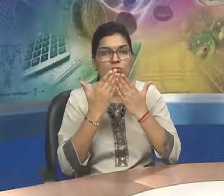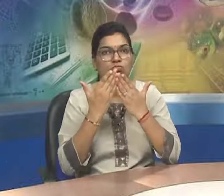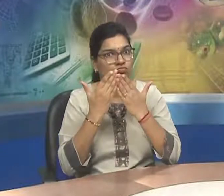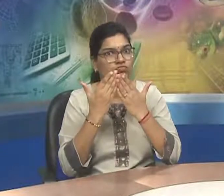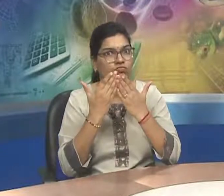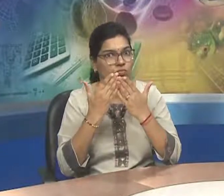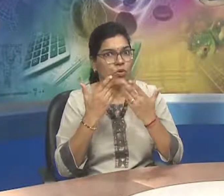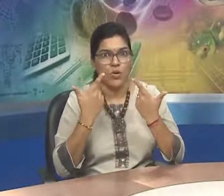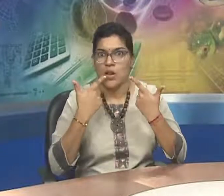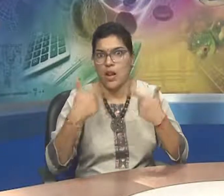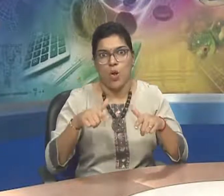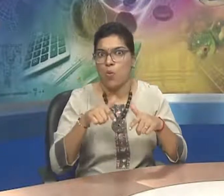It says,